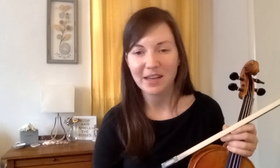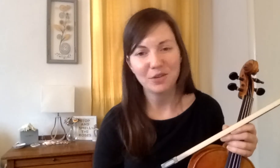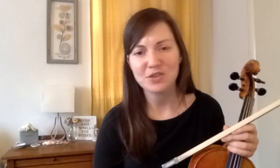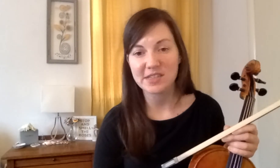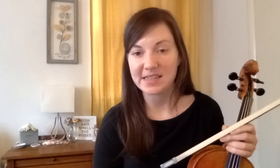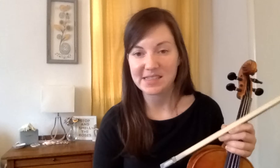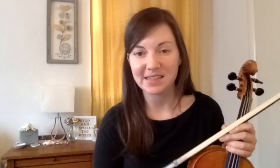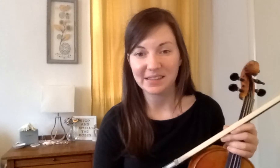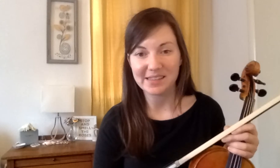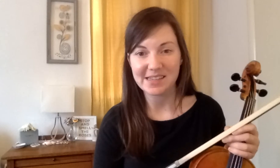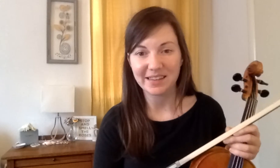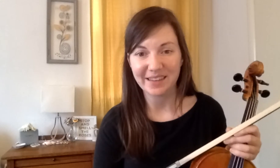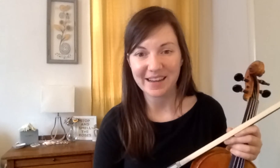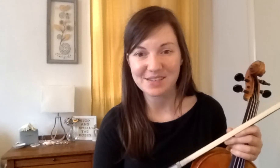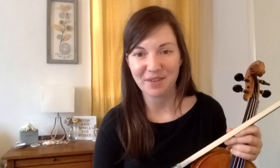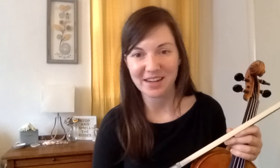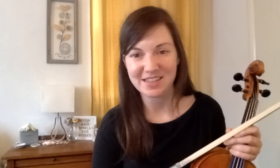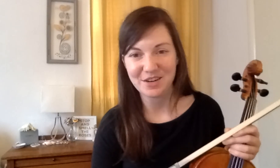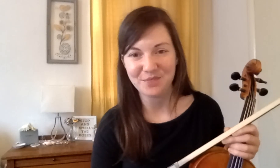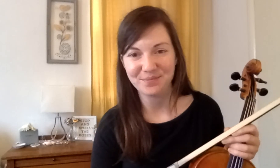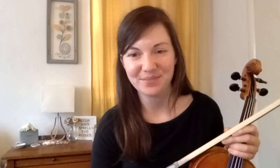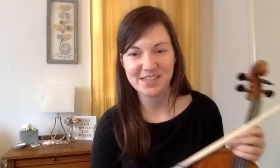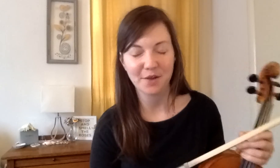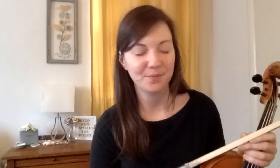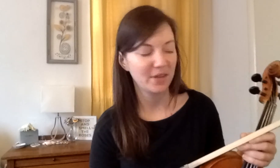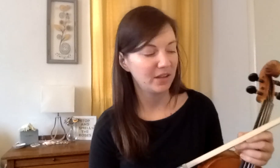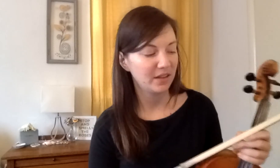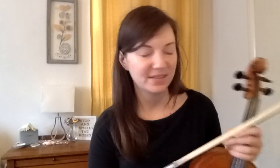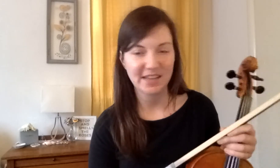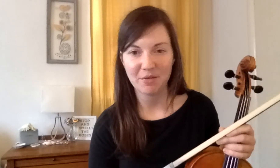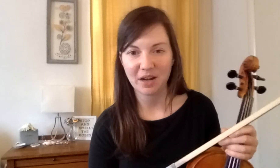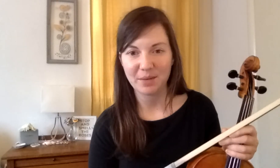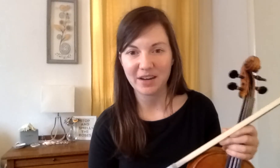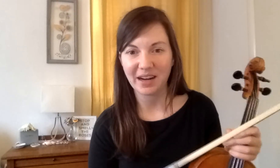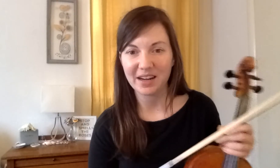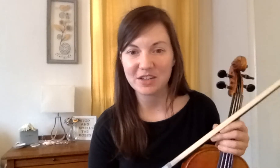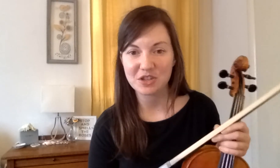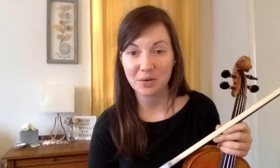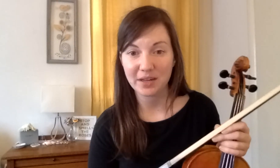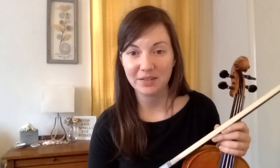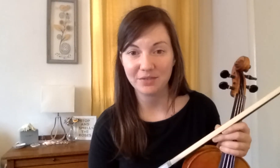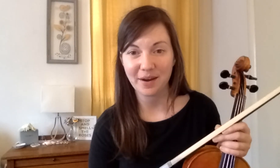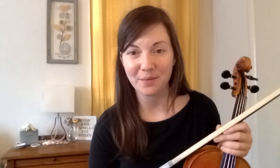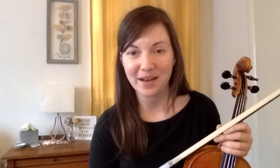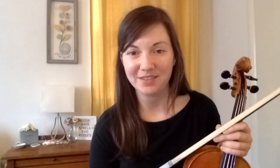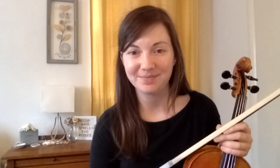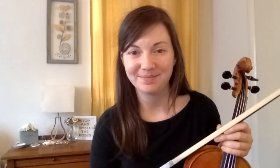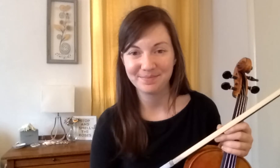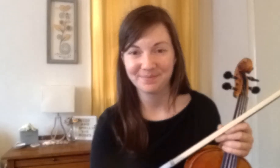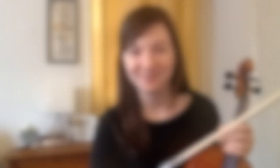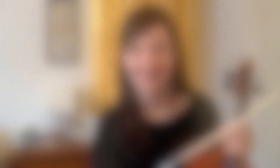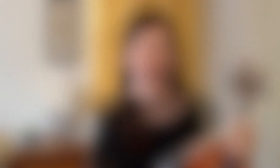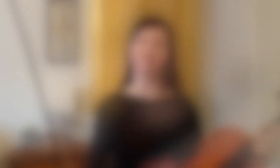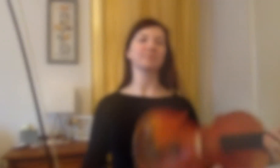you'd just like to sit and listen, that is fine too. So today we're going to be hearing Ashokan Farewell.